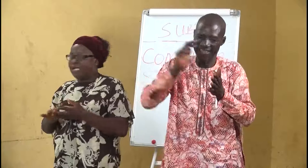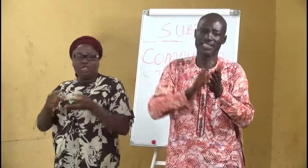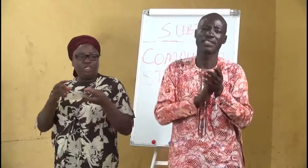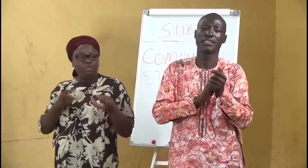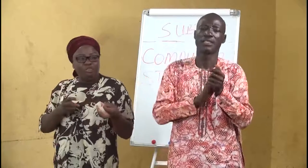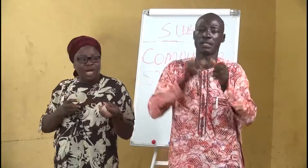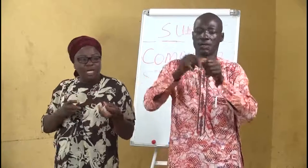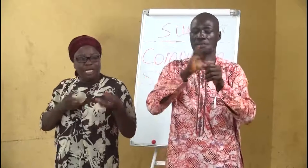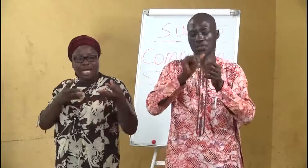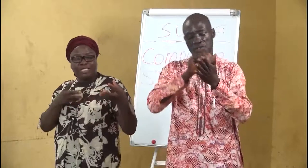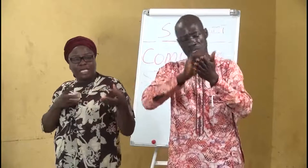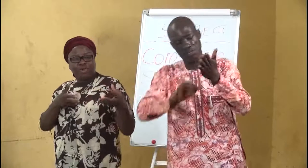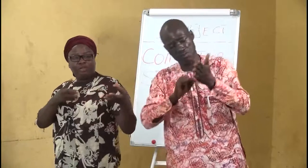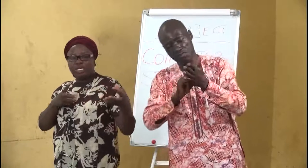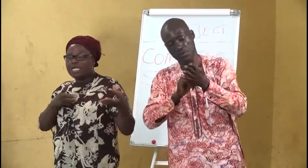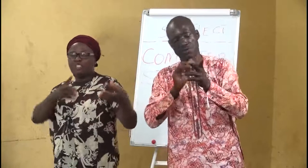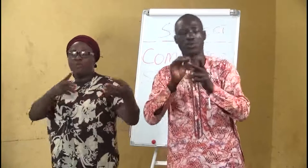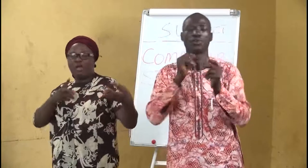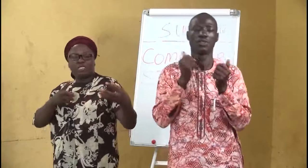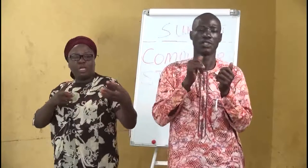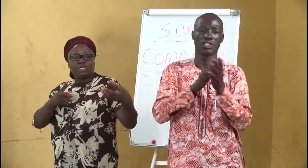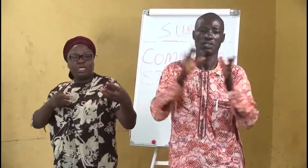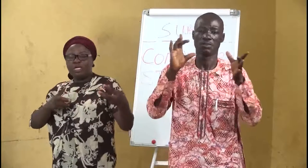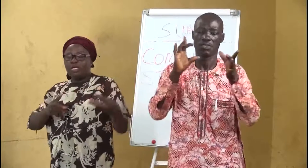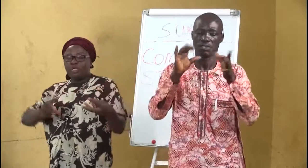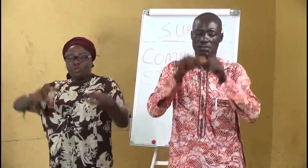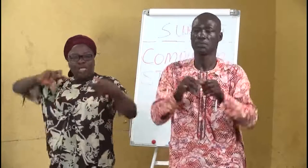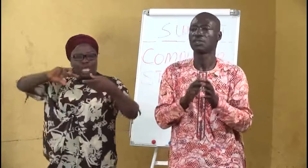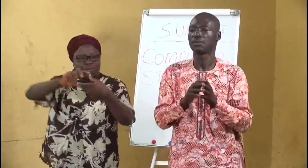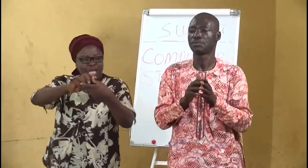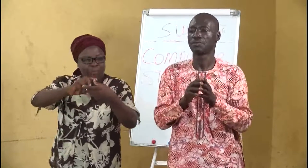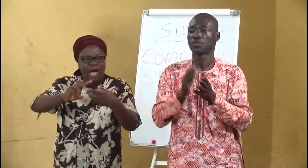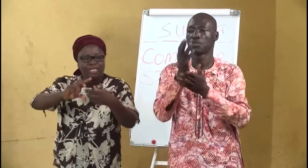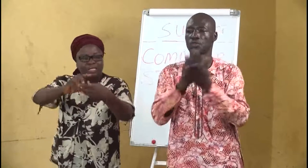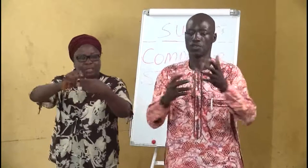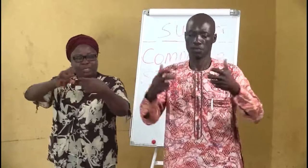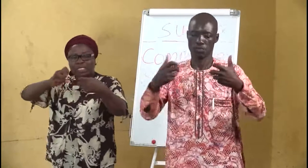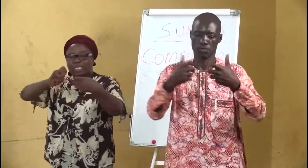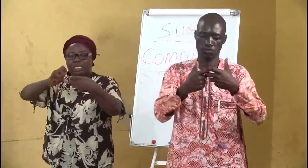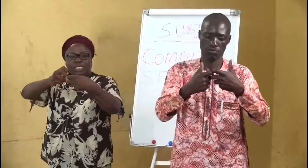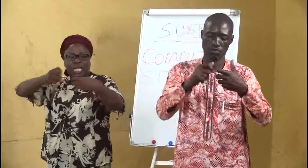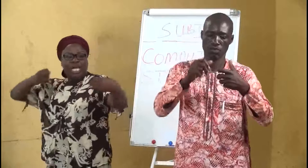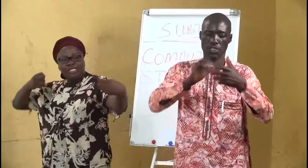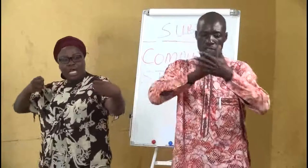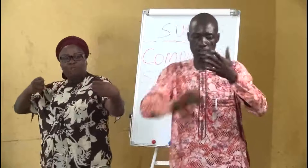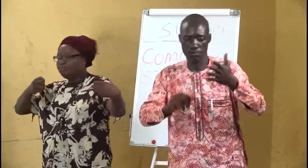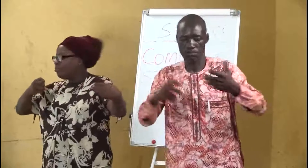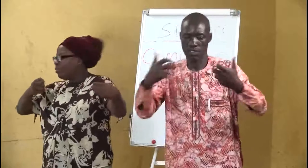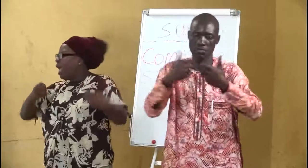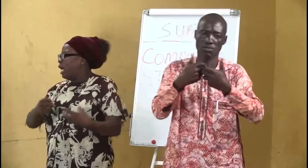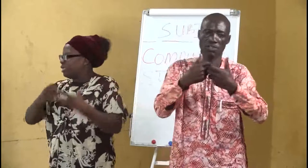and remover. In that sense, we are talking that some connectors, you assemble them and disengage